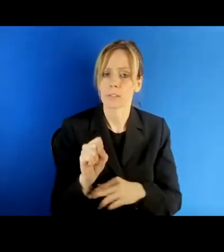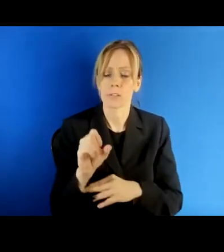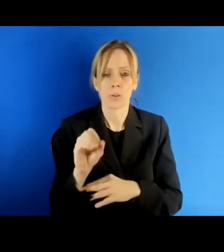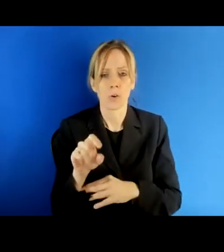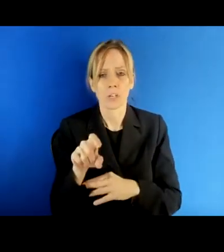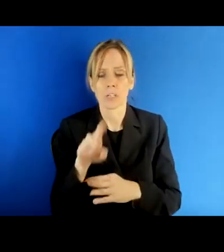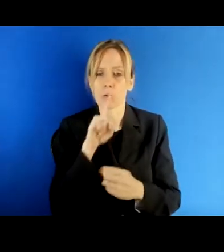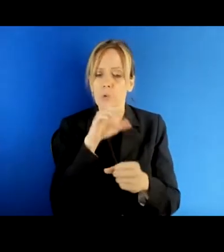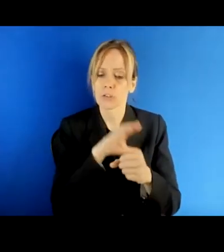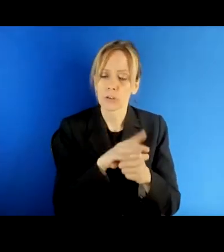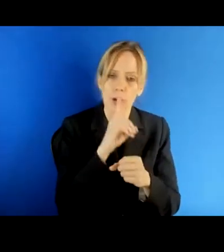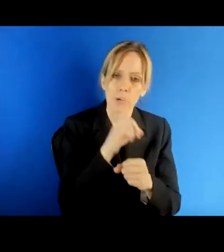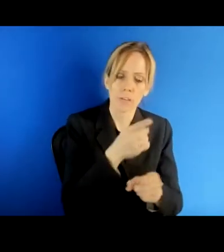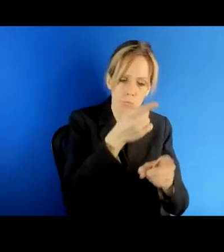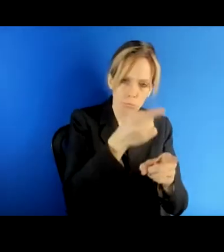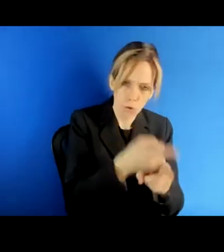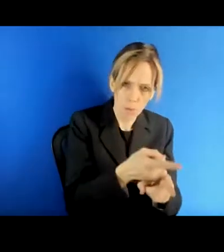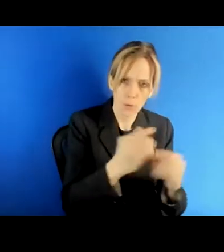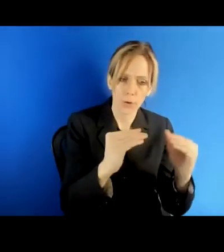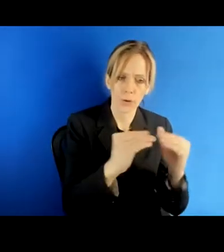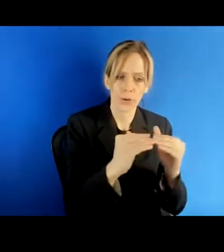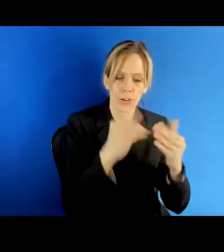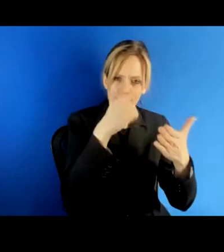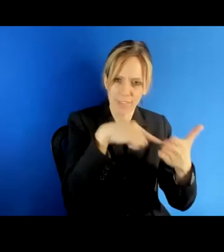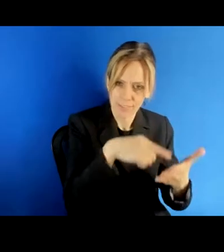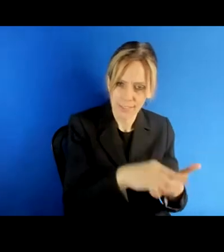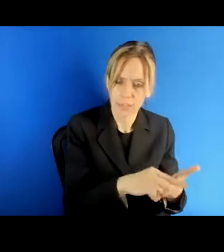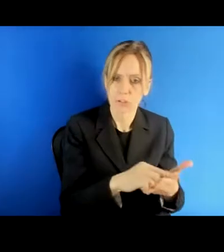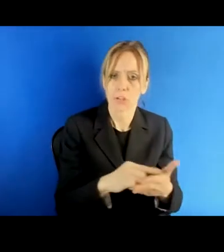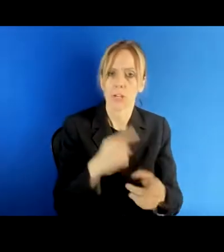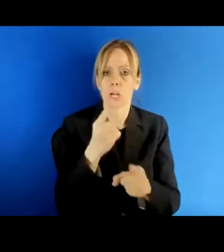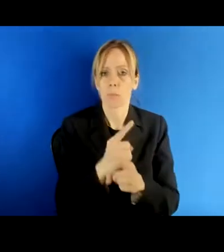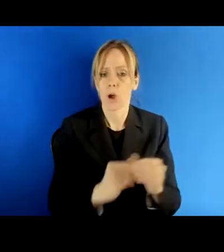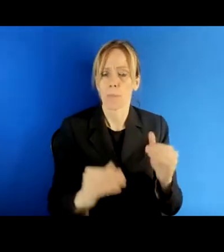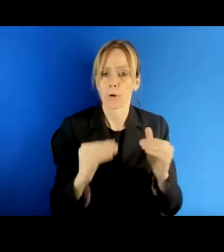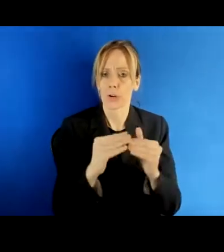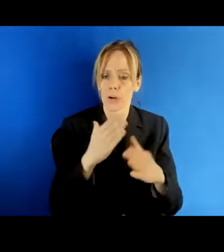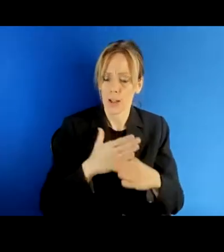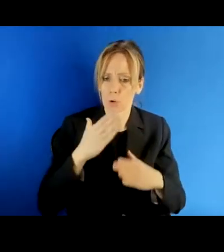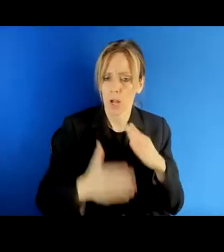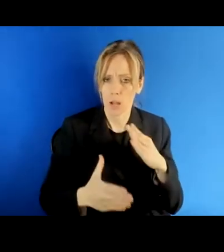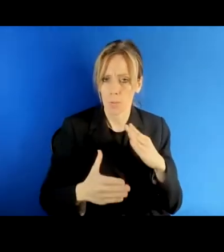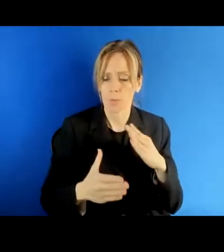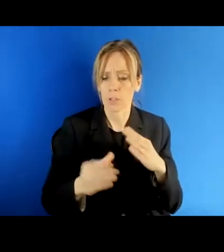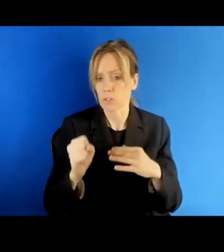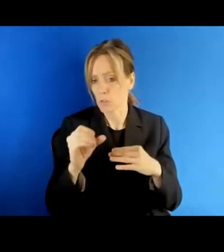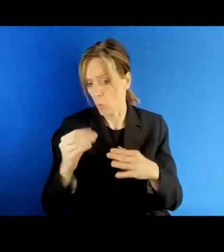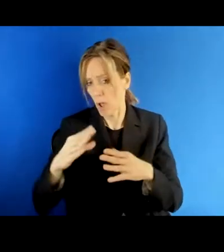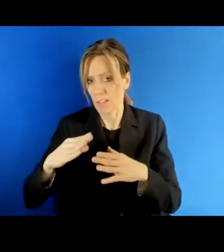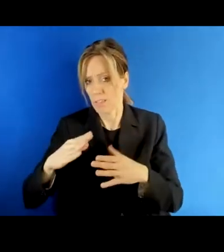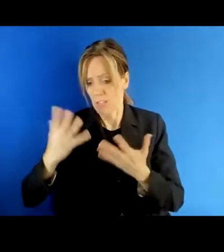proper outcome, and that people have a sense in the end that they've received some sort of justice for what they've been